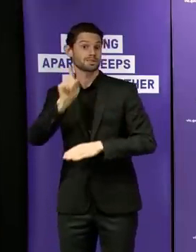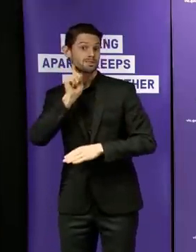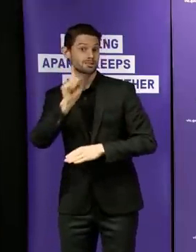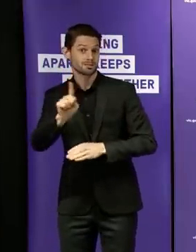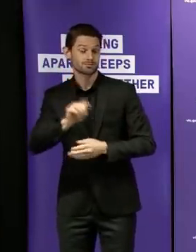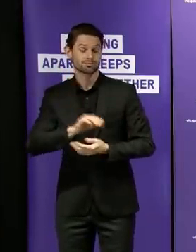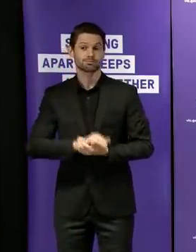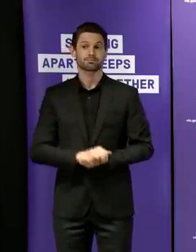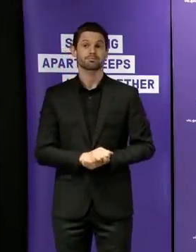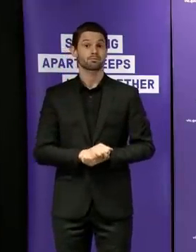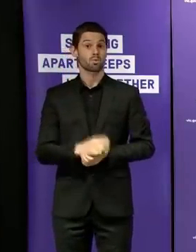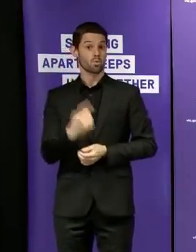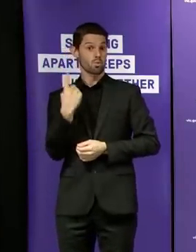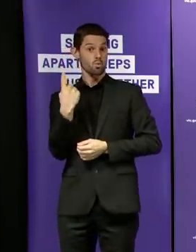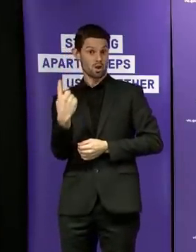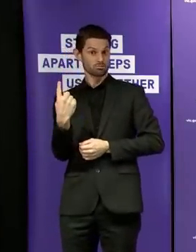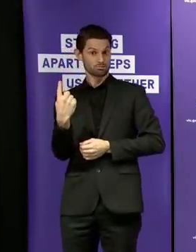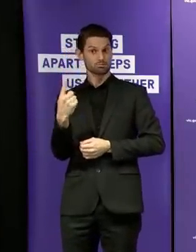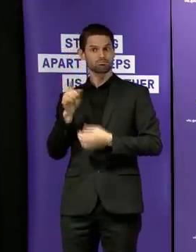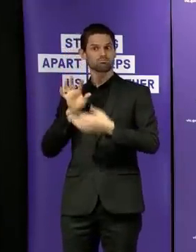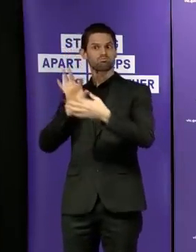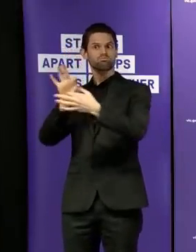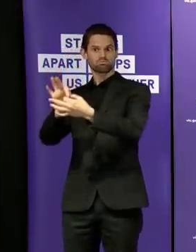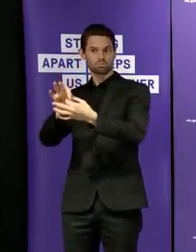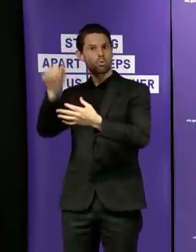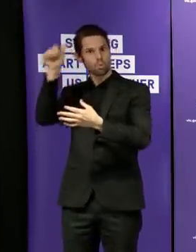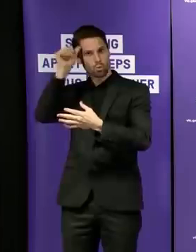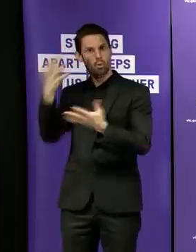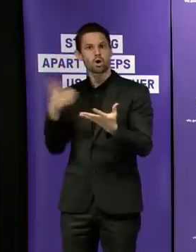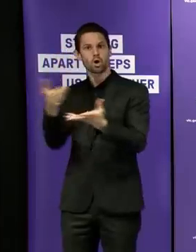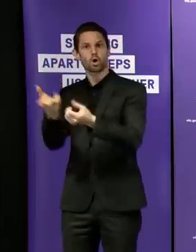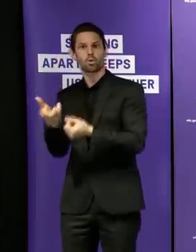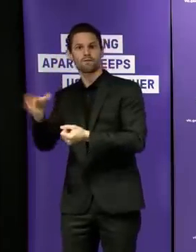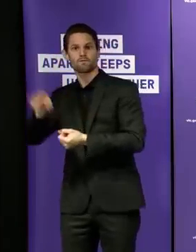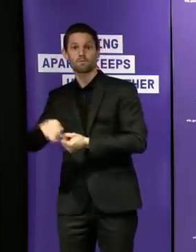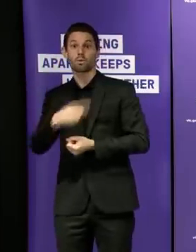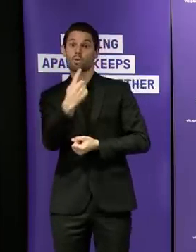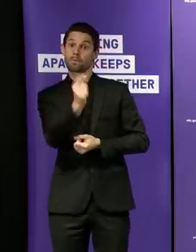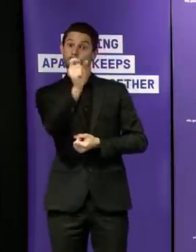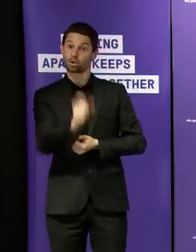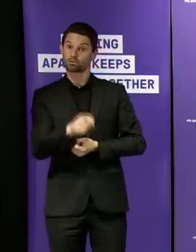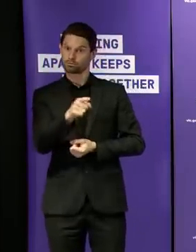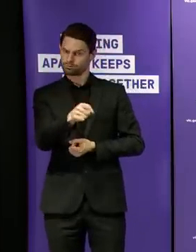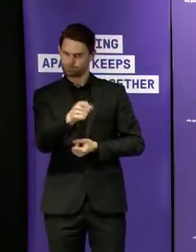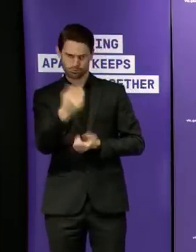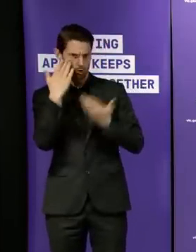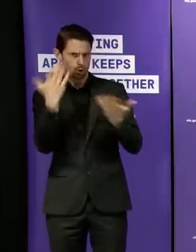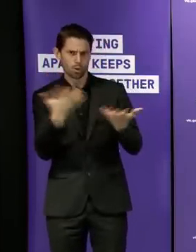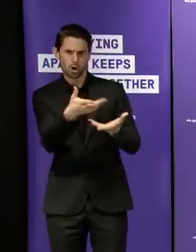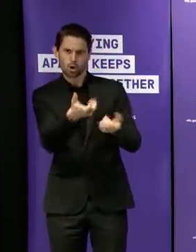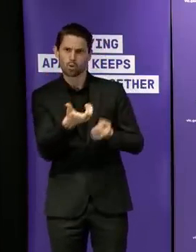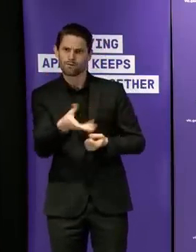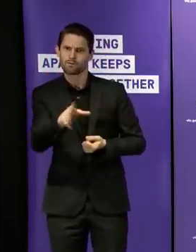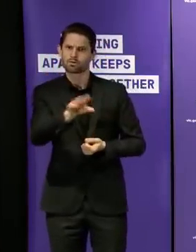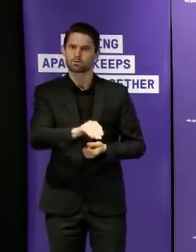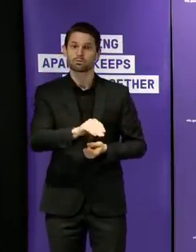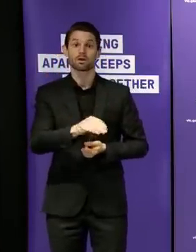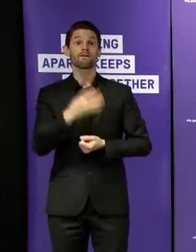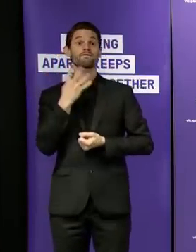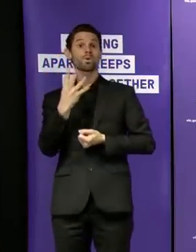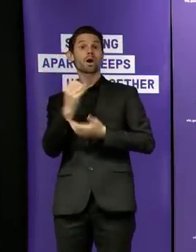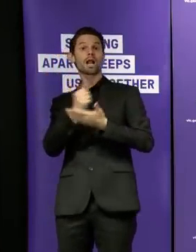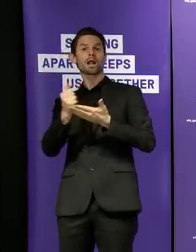yesterday. One of those 2 is linked to a known outbreak. 1 case is under investigation. 4 cases were